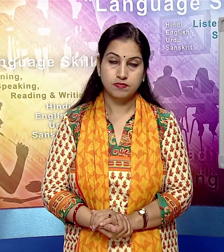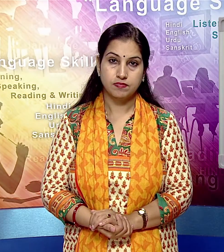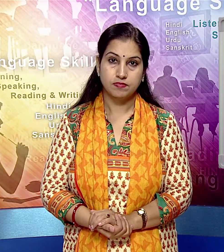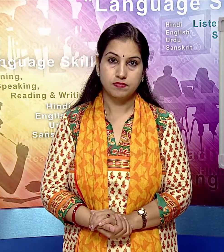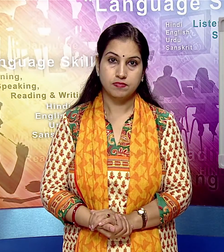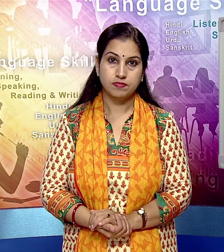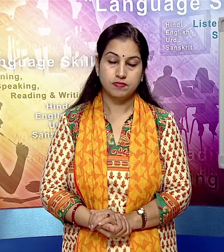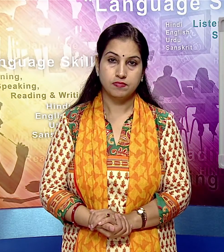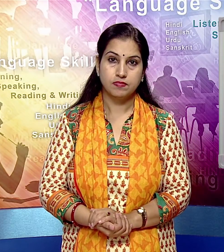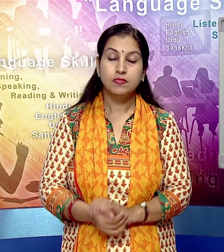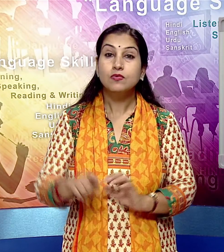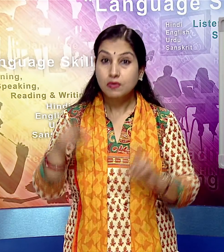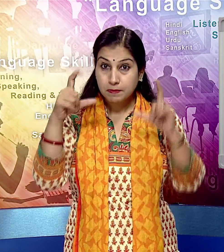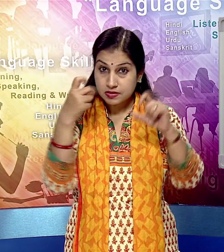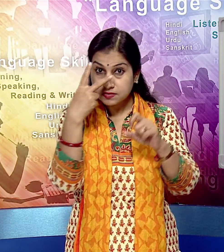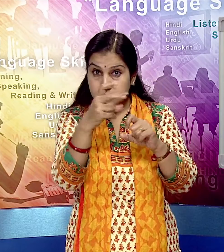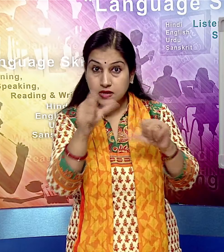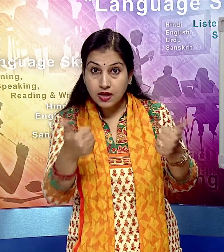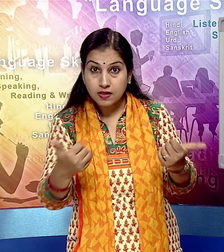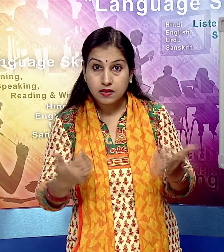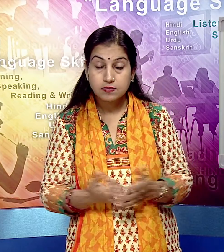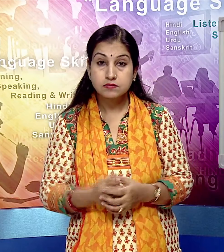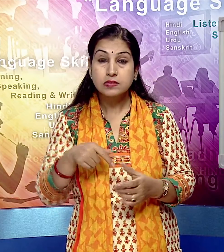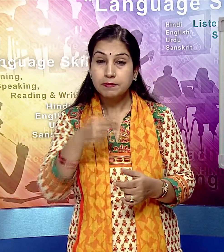You can see the picture and the name.